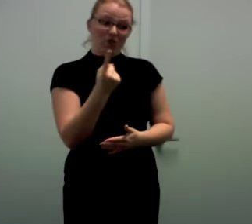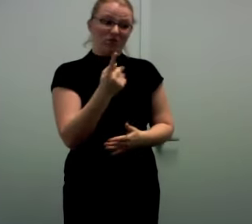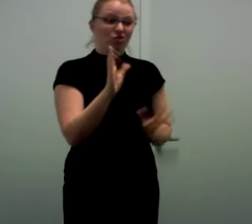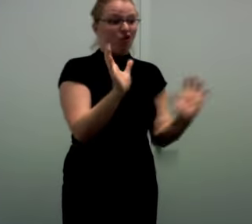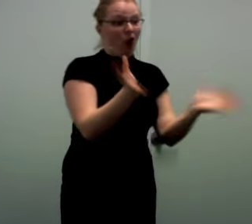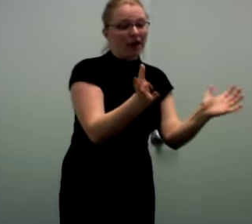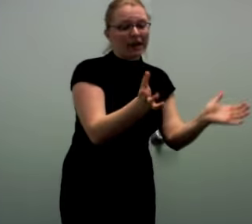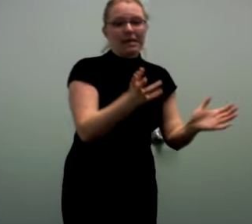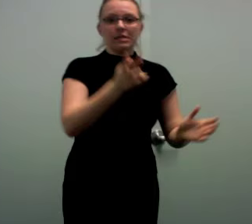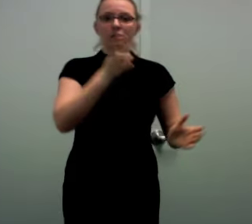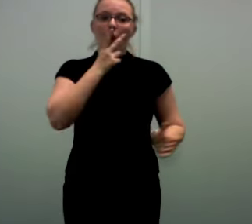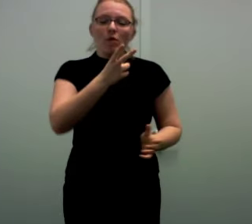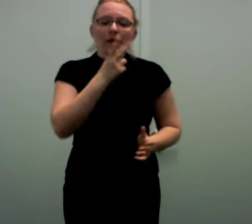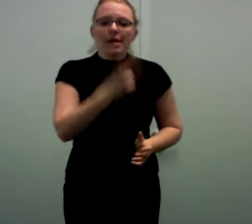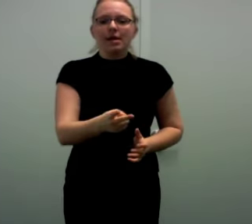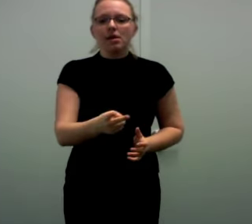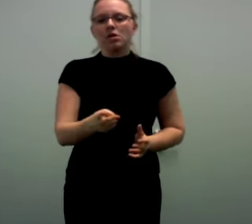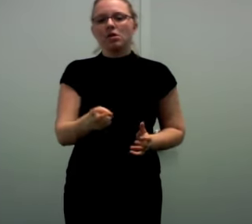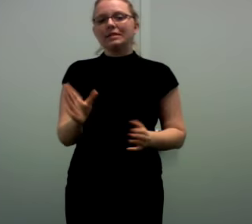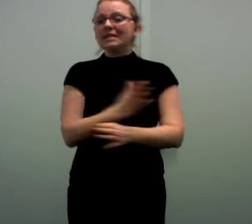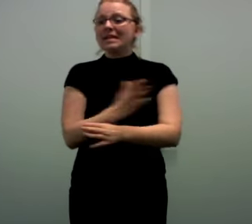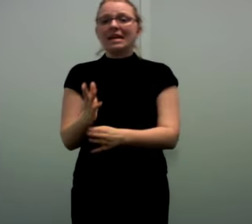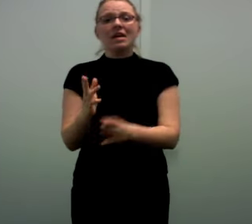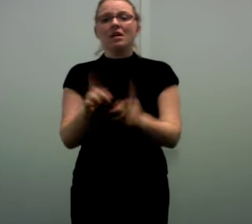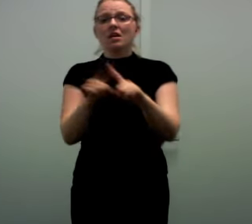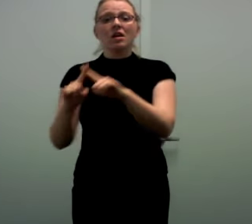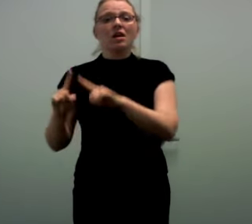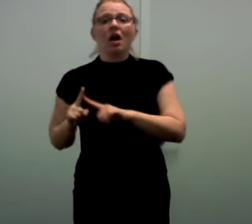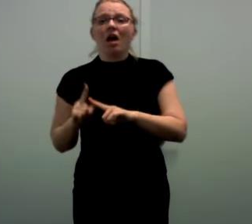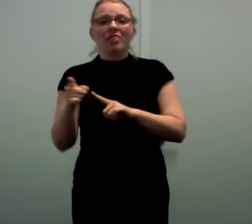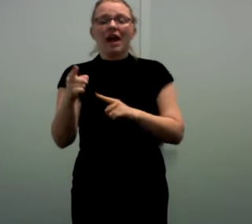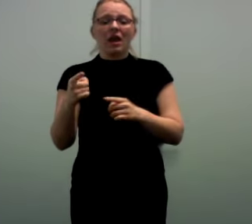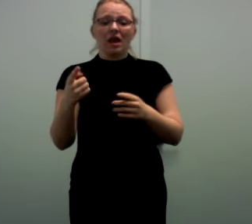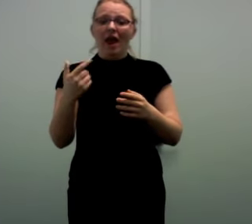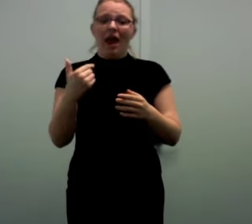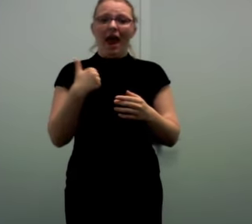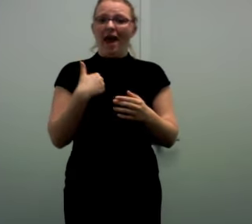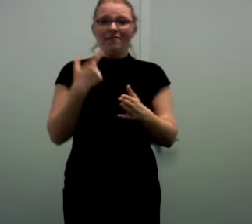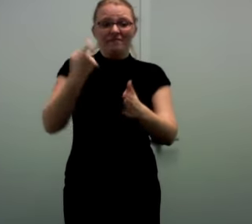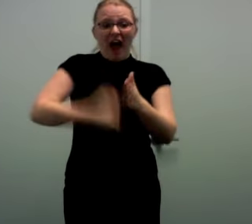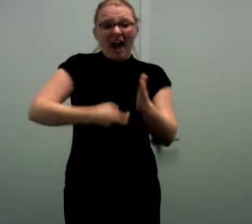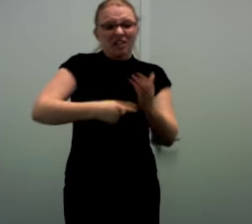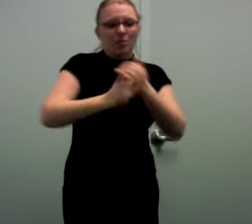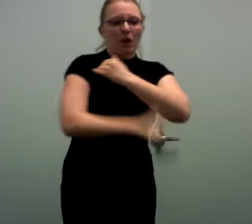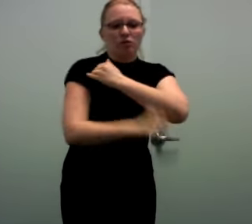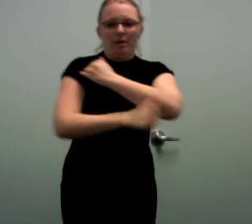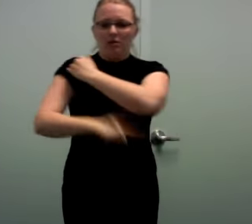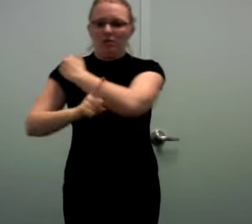fines. An example of how bad it did get without government